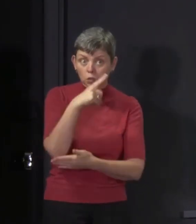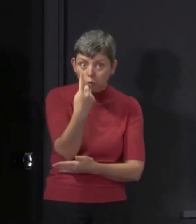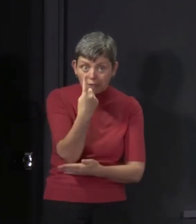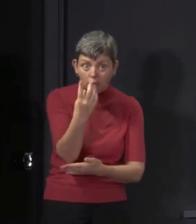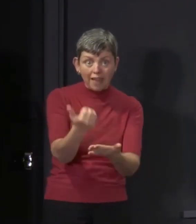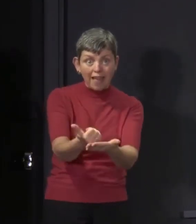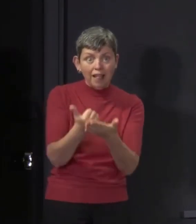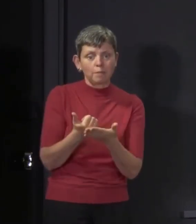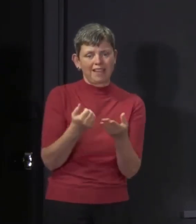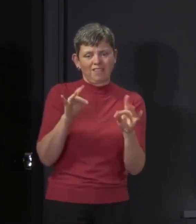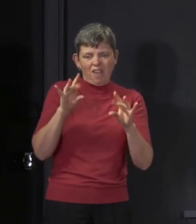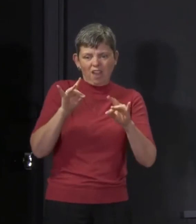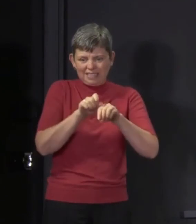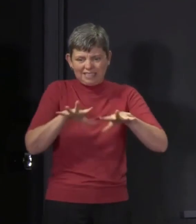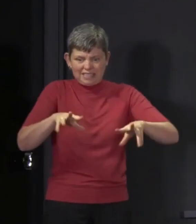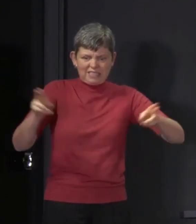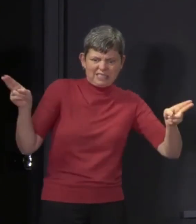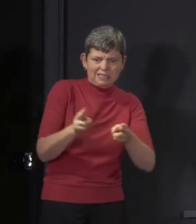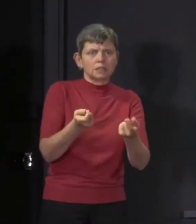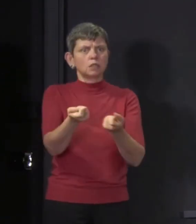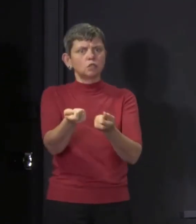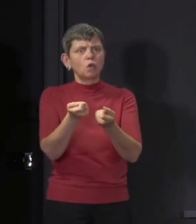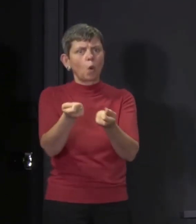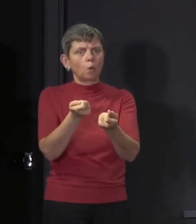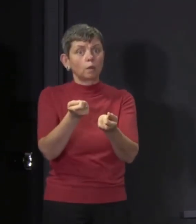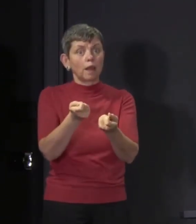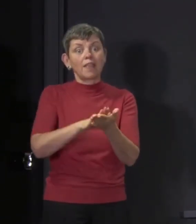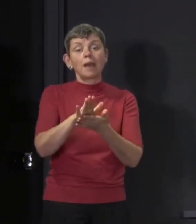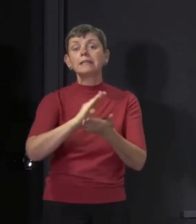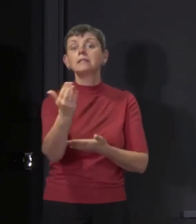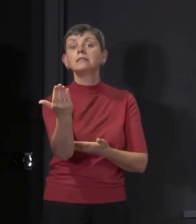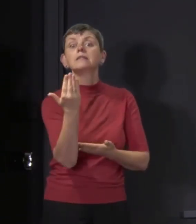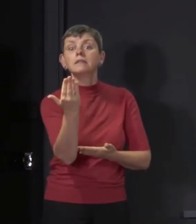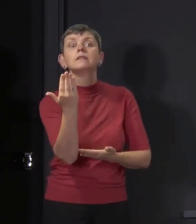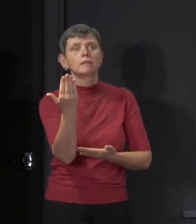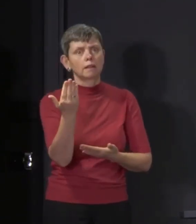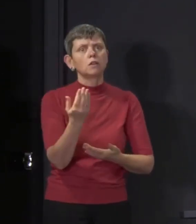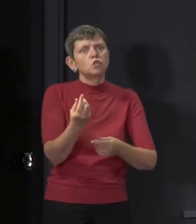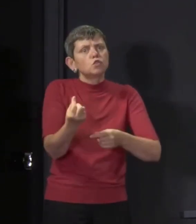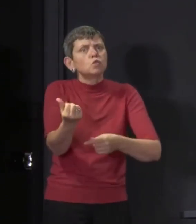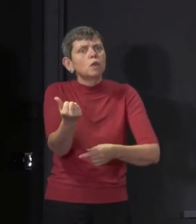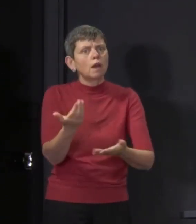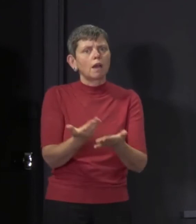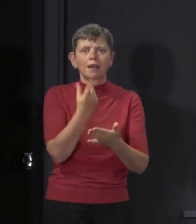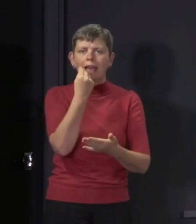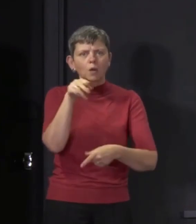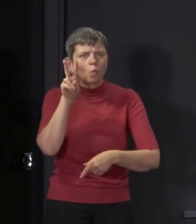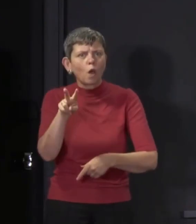and you will be helping hasten the day when we can all watch and enjoy the things we love doing, whether that's football